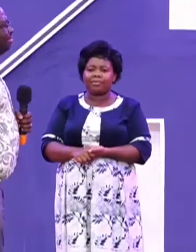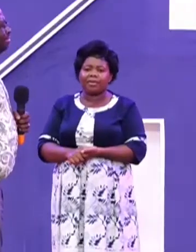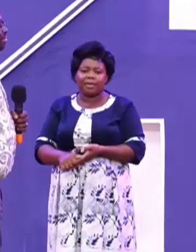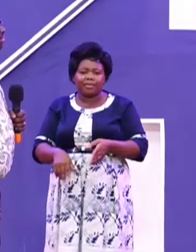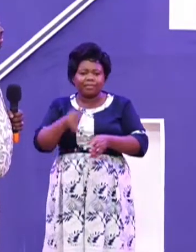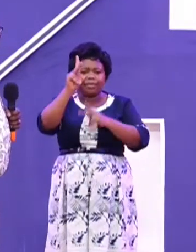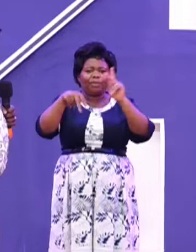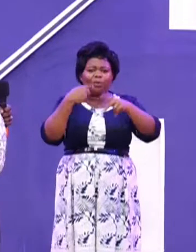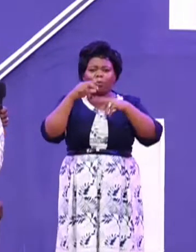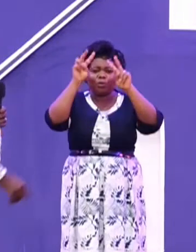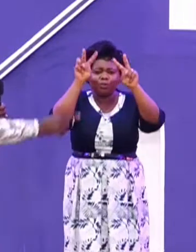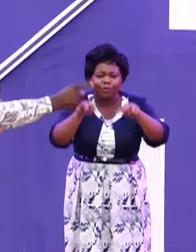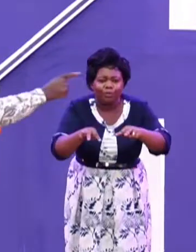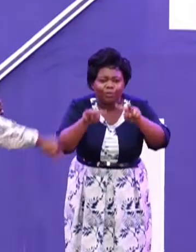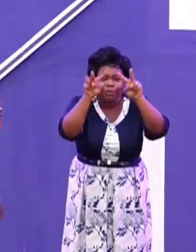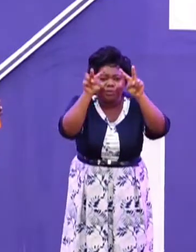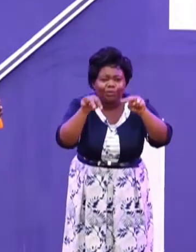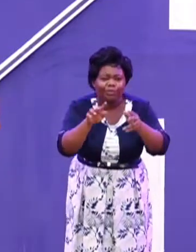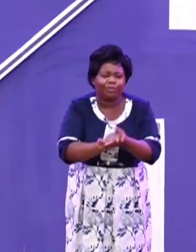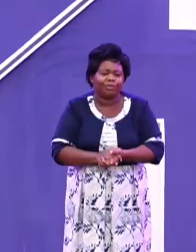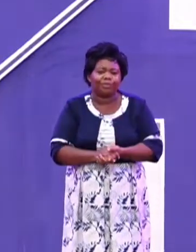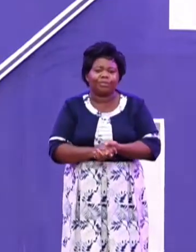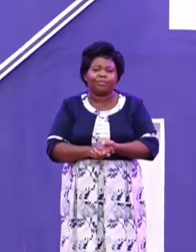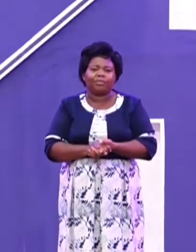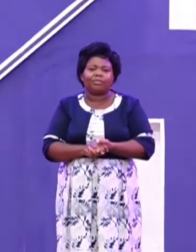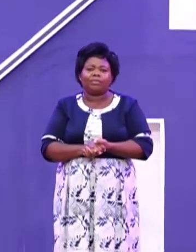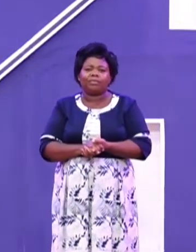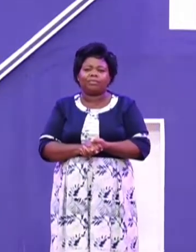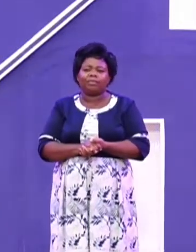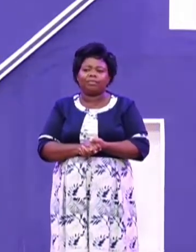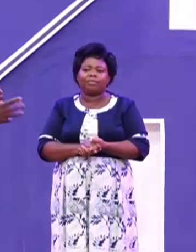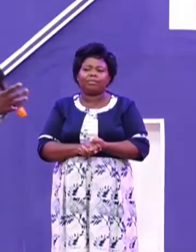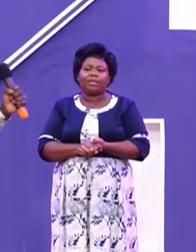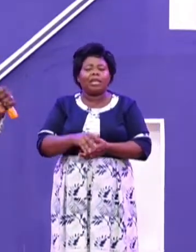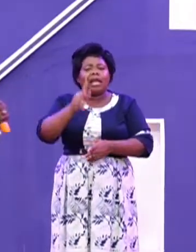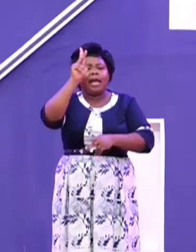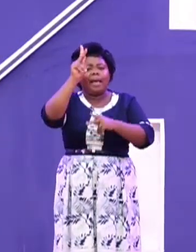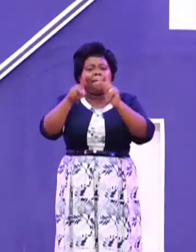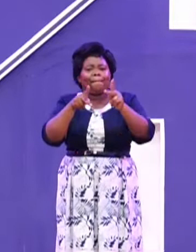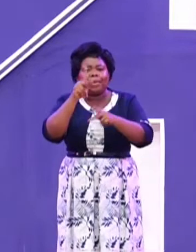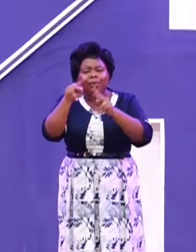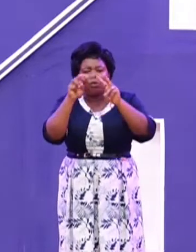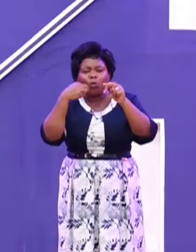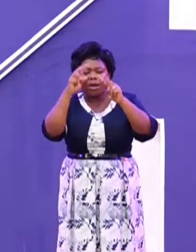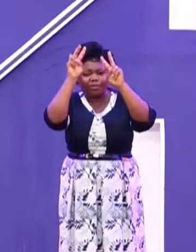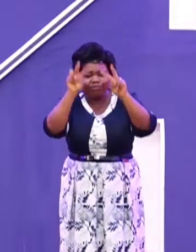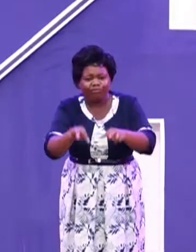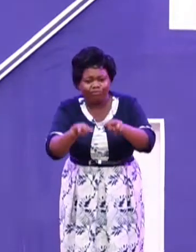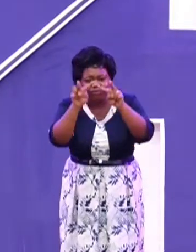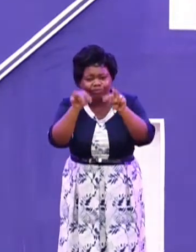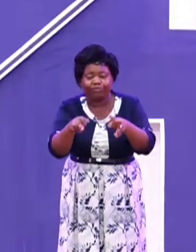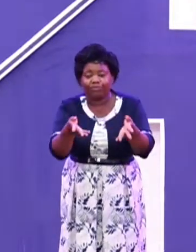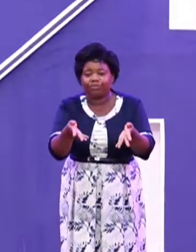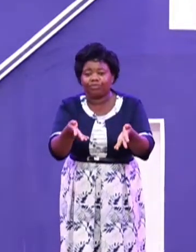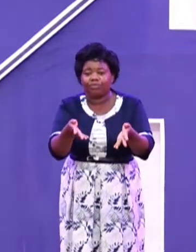The lower people, the lowly esteemed. The lowly esteemed people.